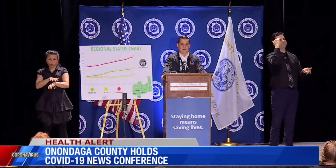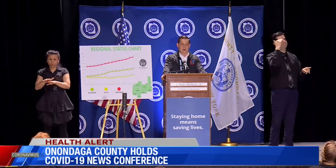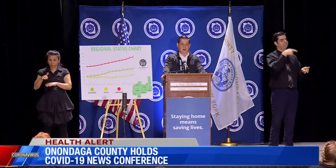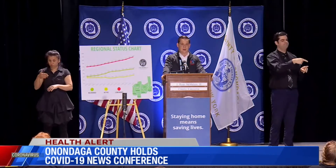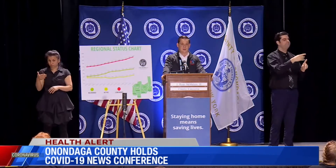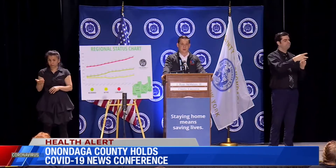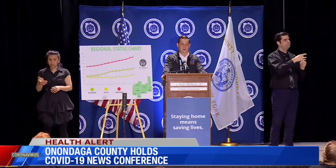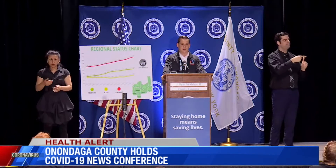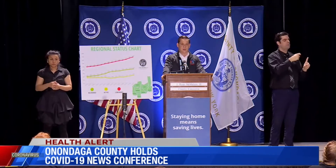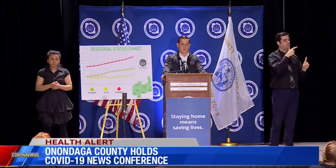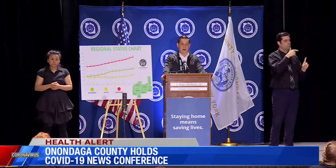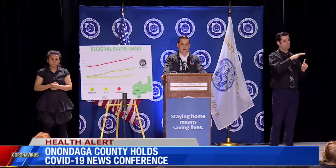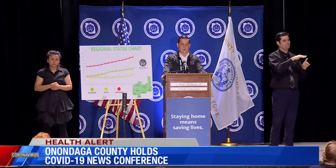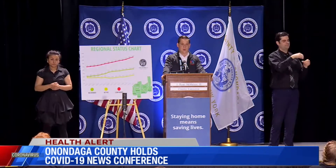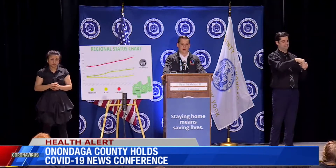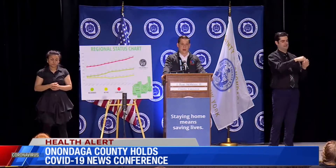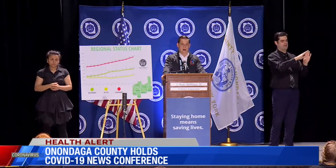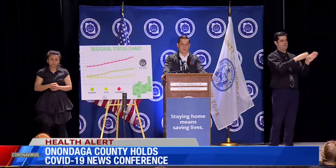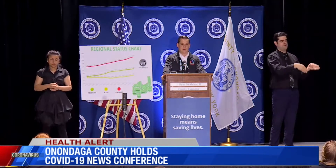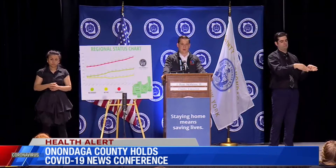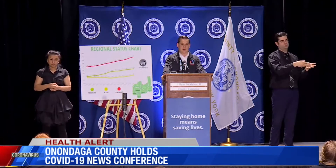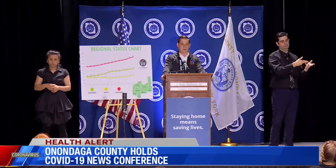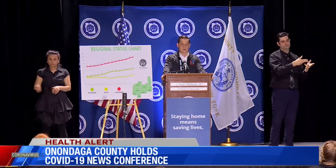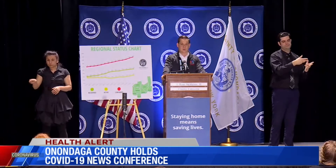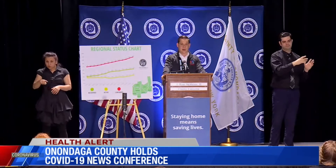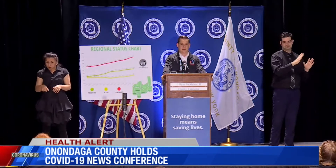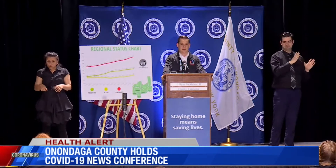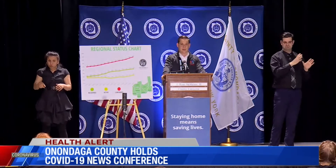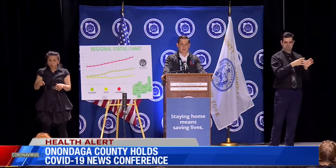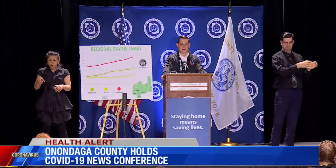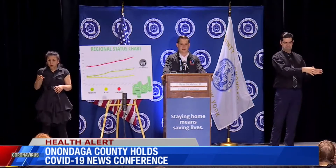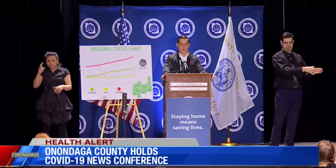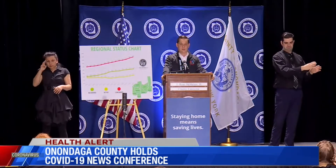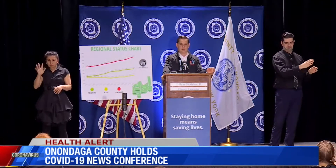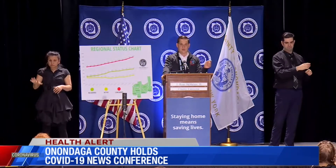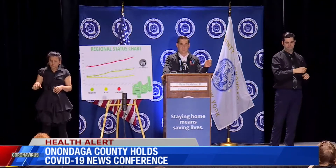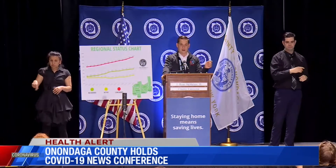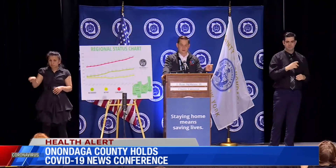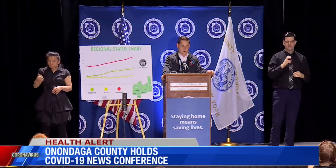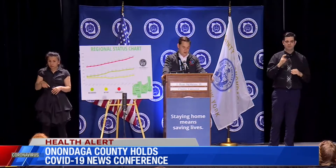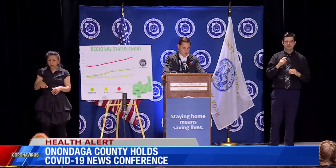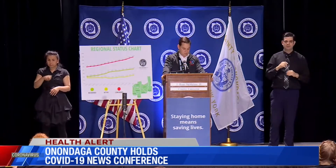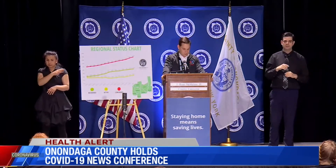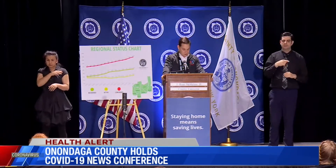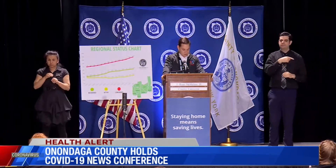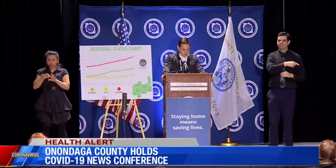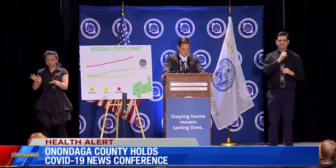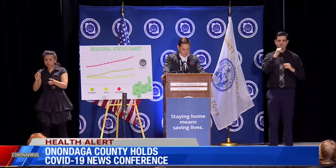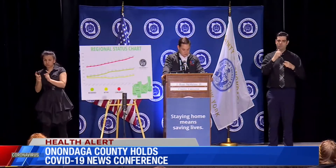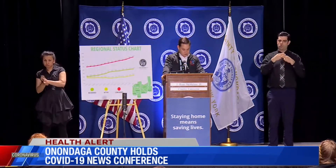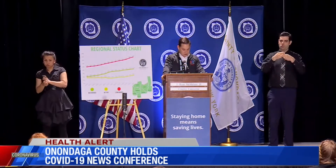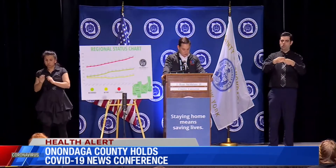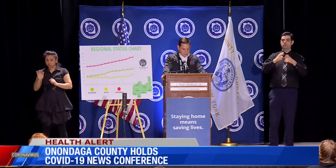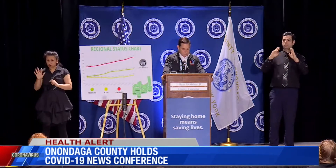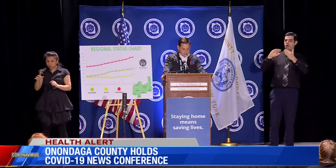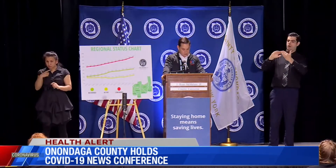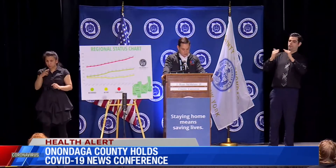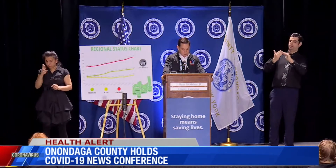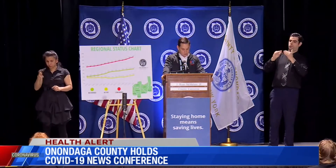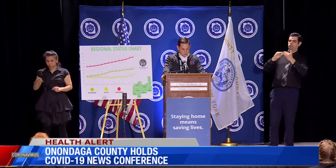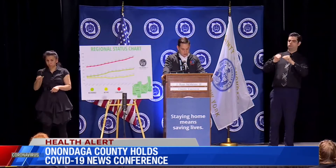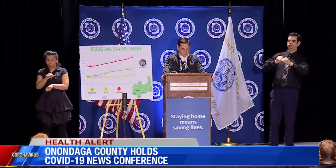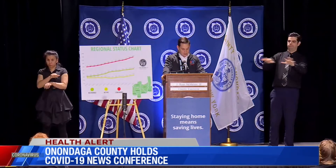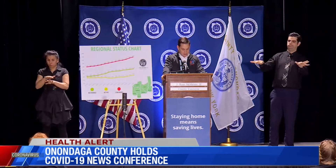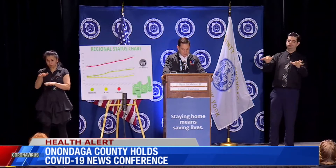in internally the fact that we're going to have household contacts once you have a positive case. So 6 out of the